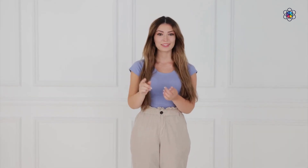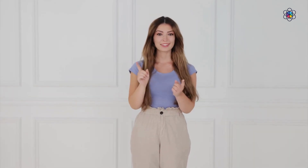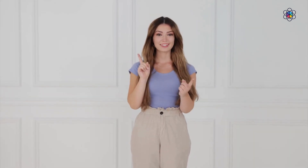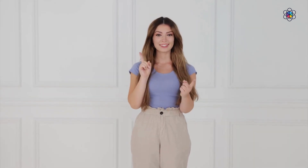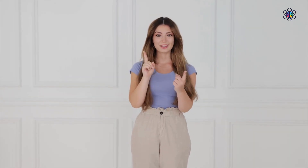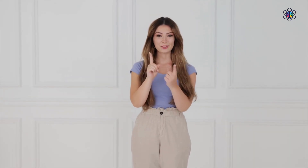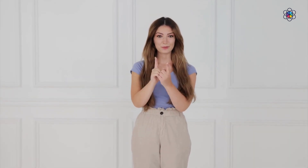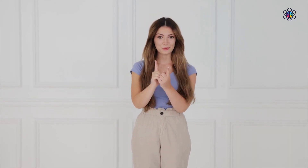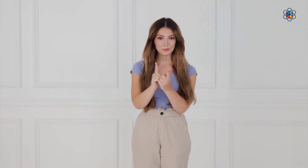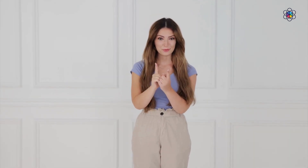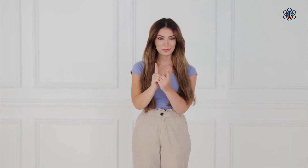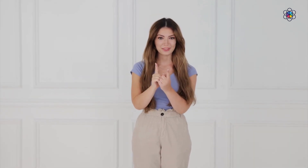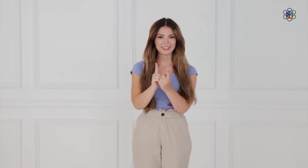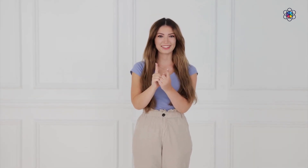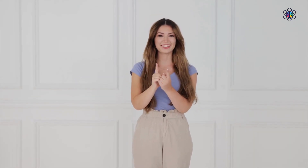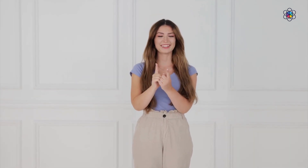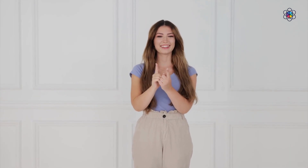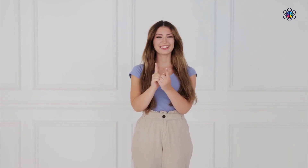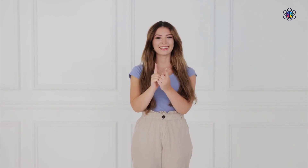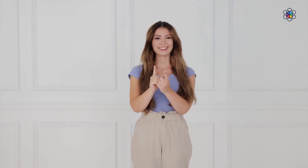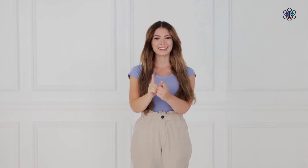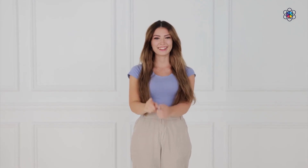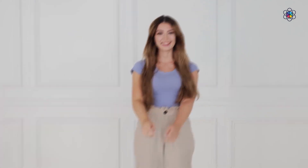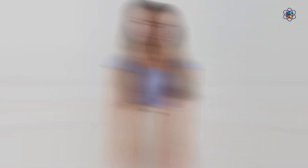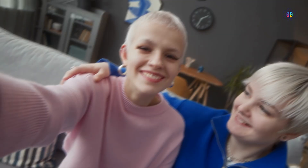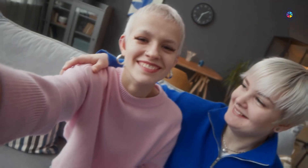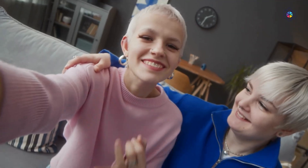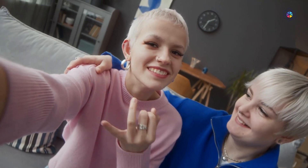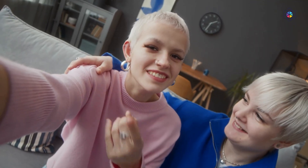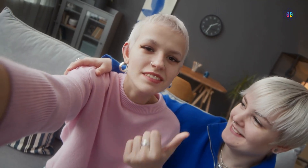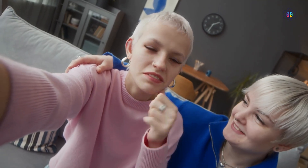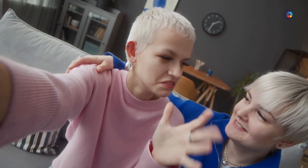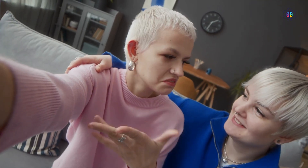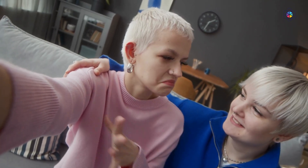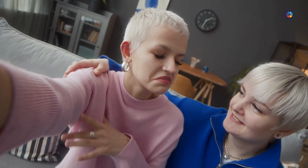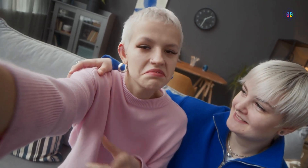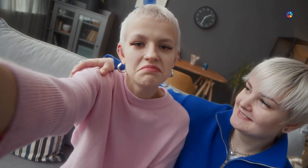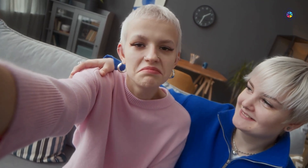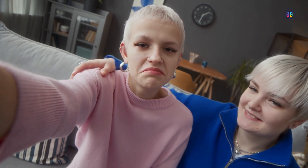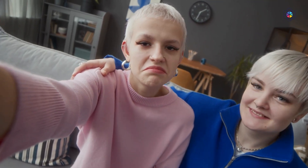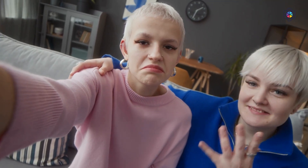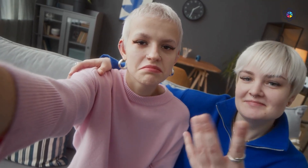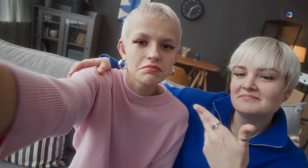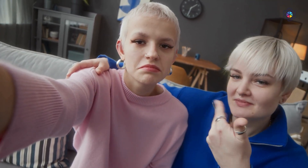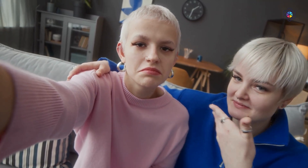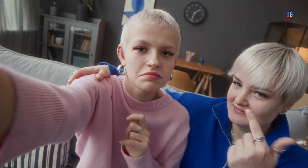broken conversations, and a lack of inclusivity. Now imagine walking into a cafe, confidently signing